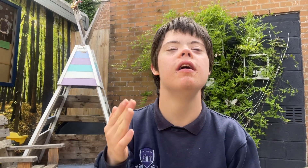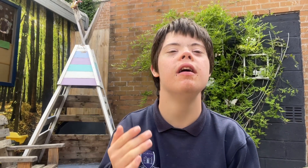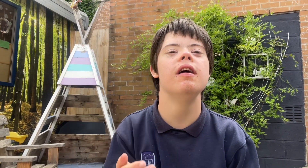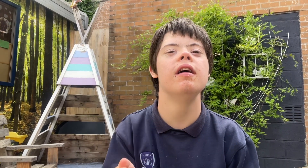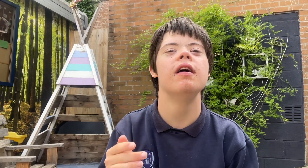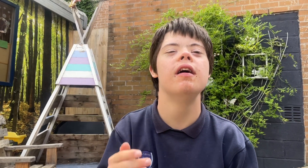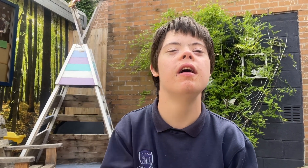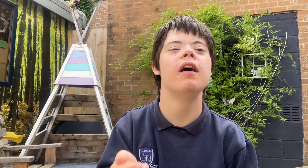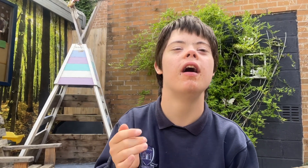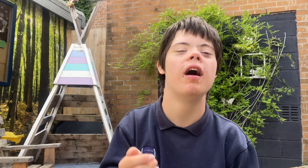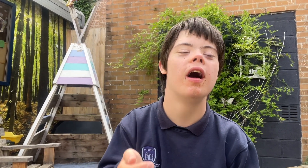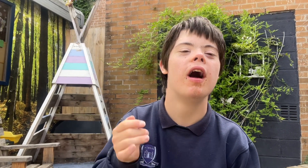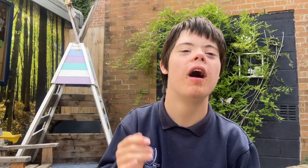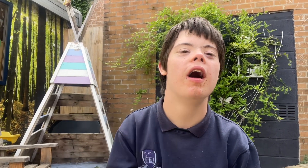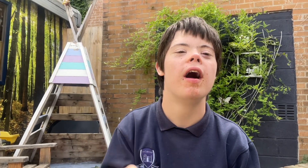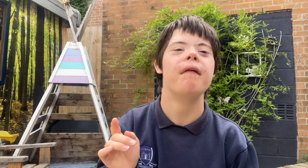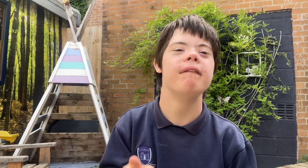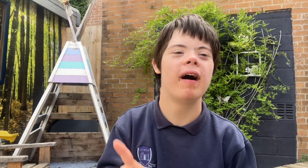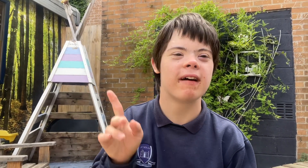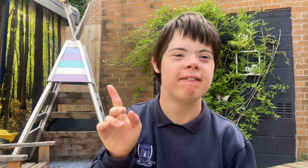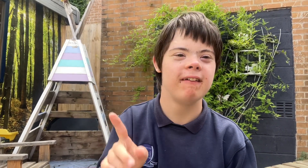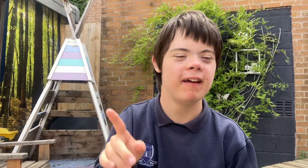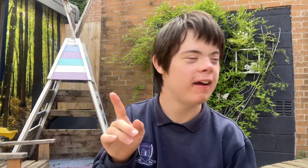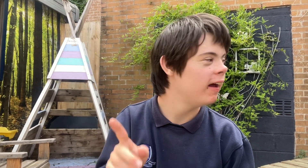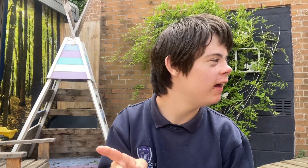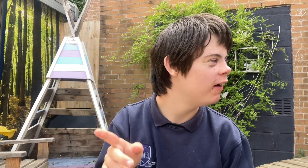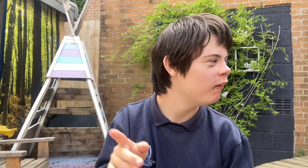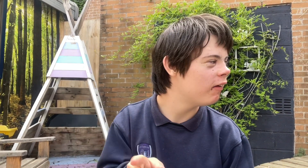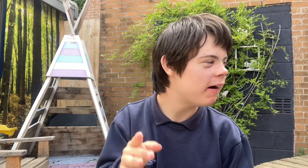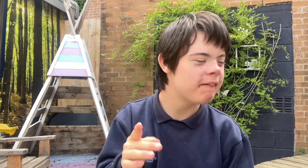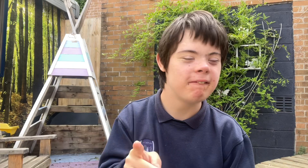Lygid. Mae'n diwedd y